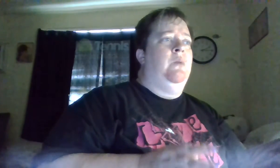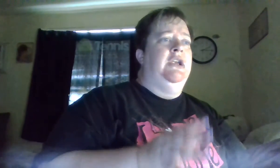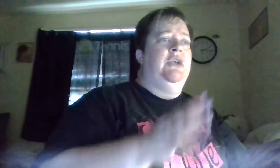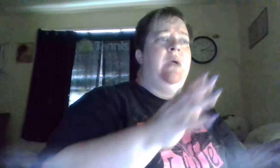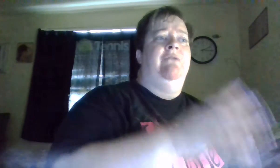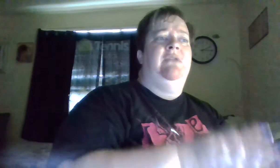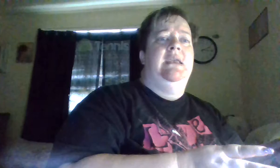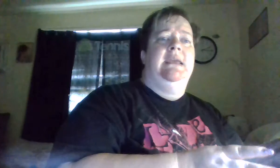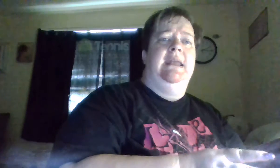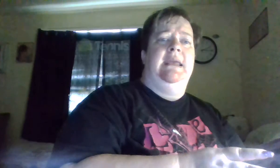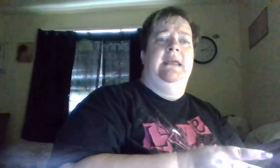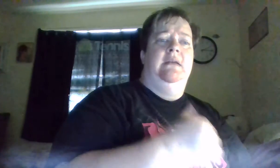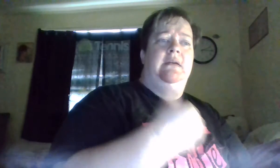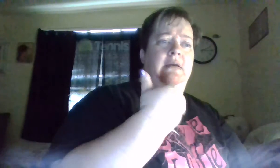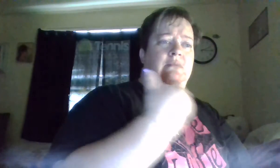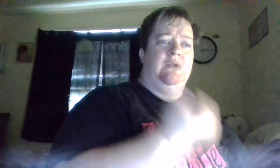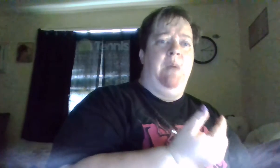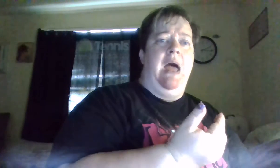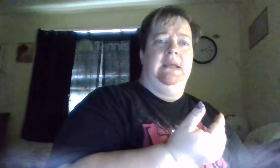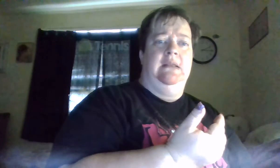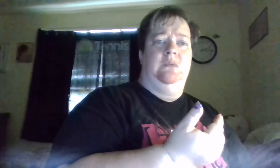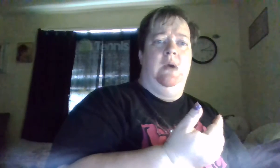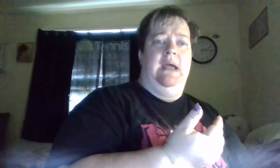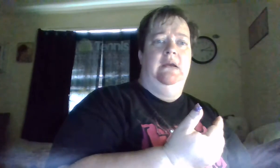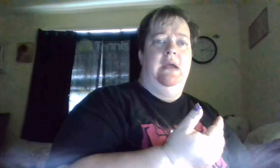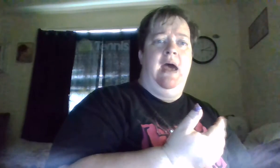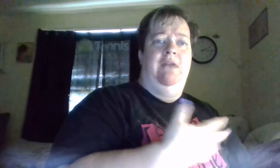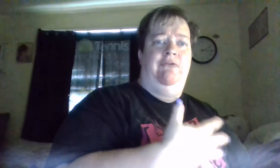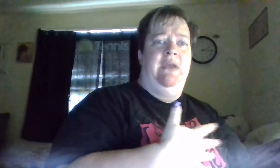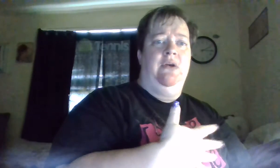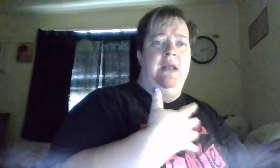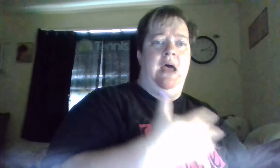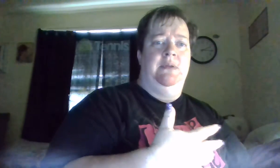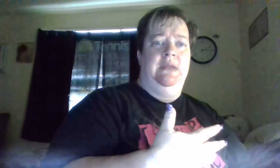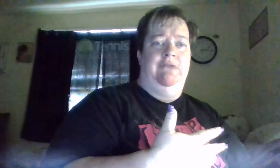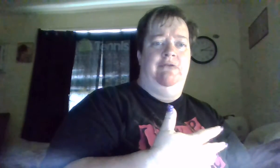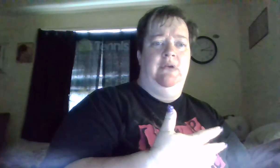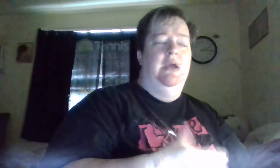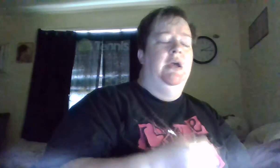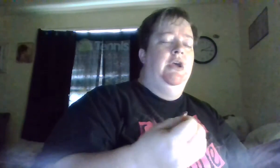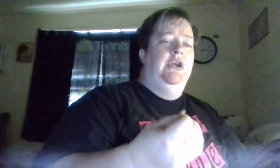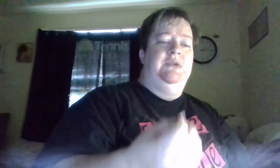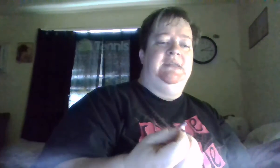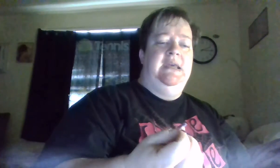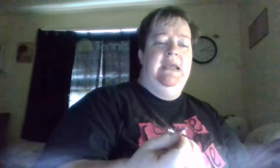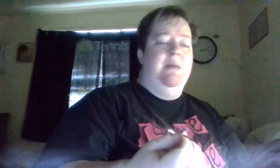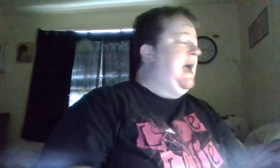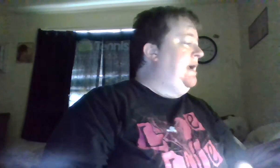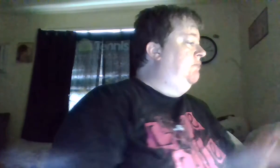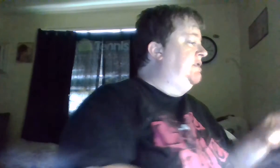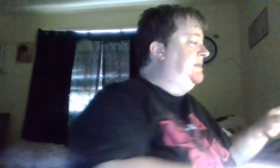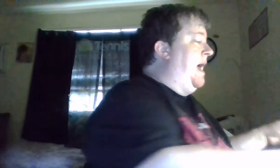where you have Gideon responding this way out of fear and unbelief. You see Nehemiah